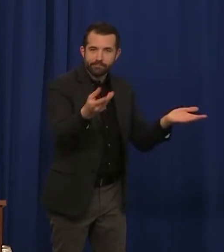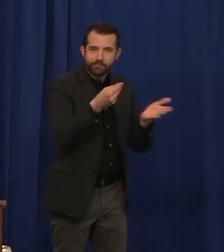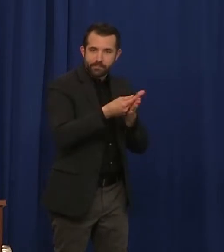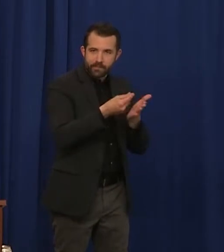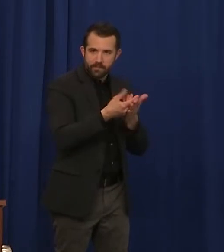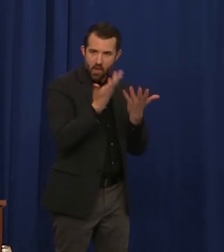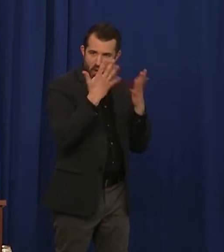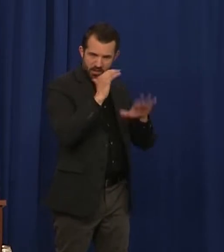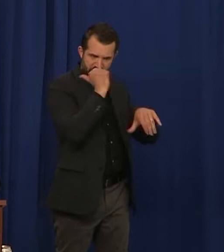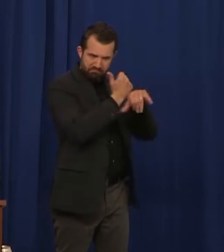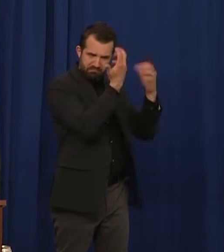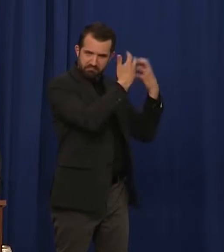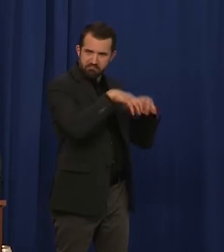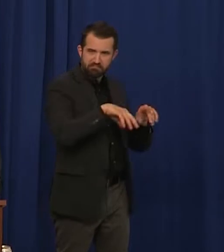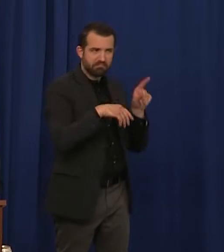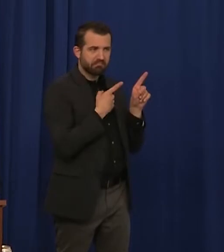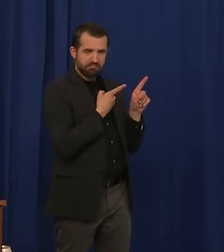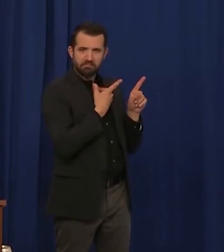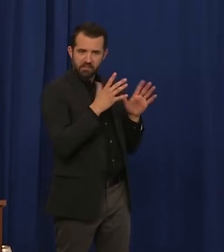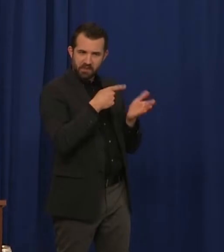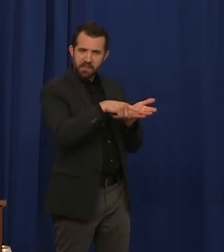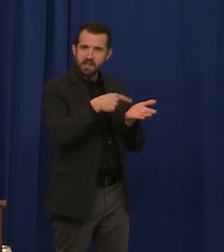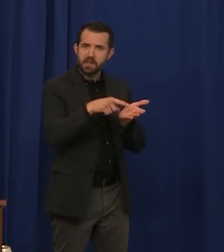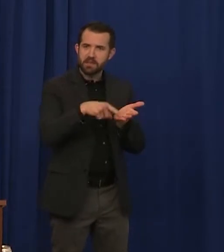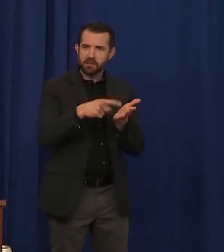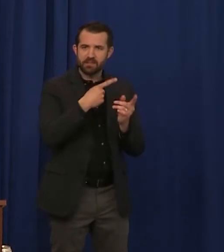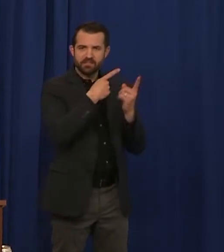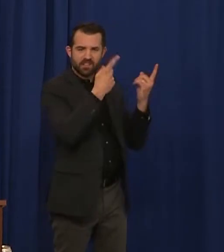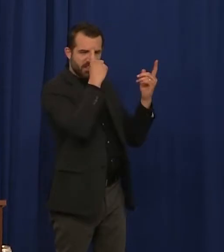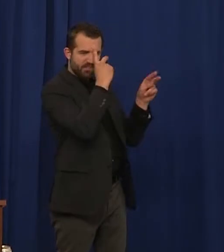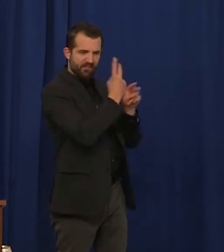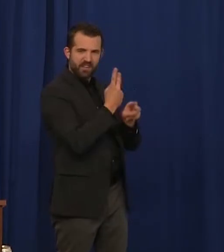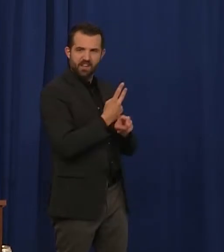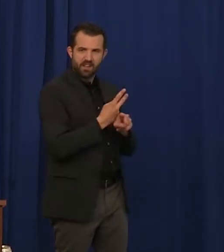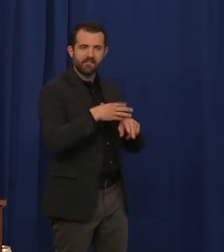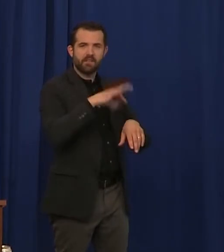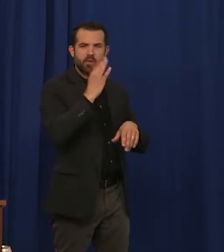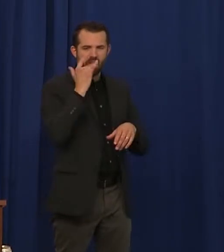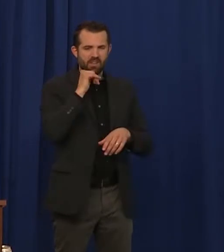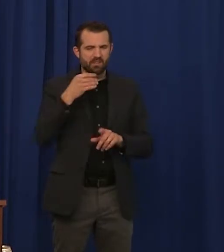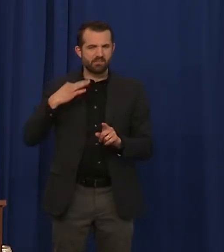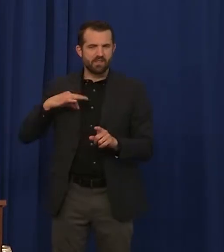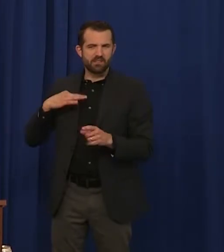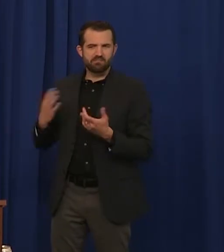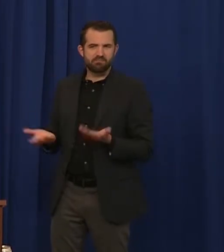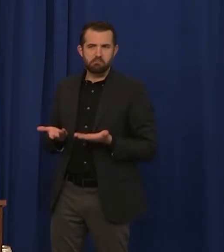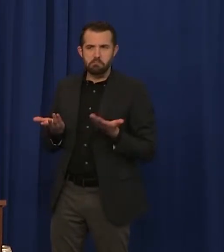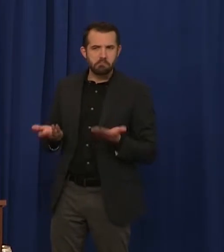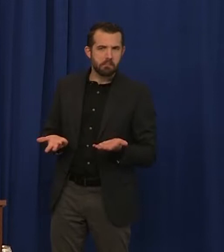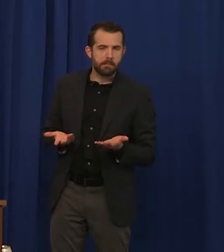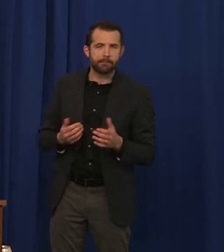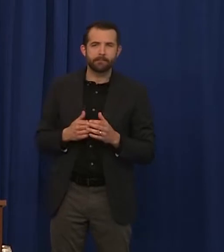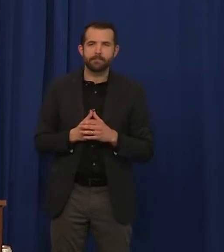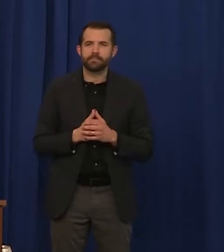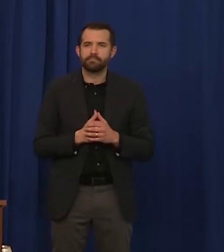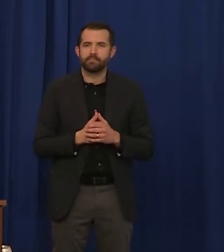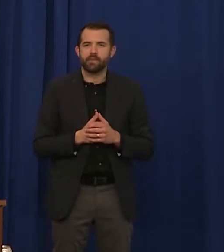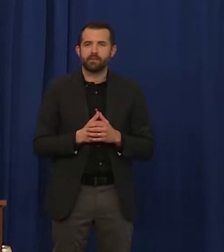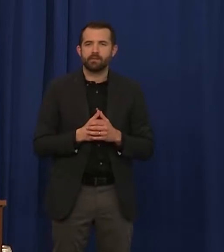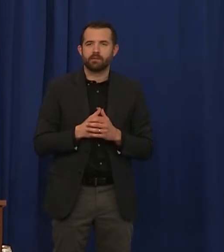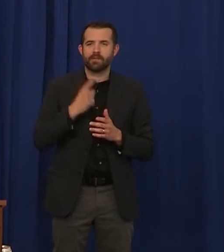it? Other states have figured out how to do this for gig workers and self-employed.